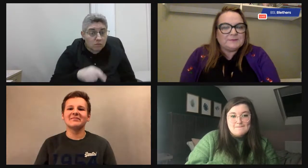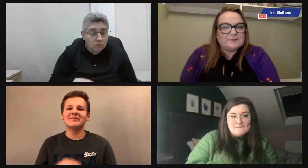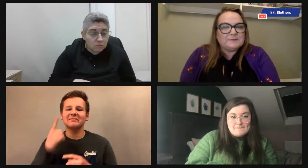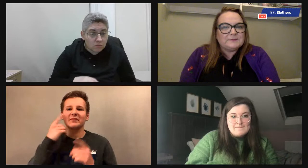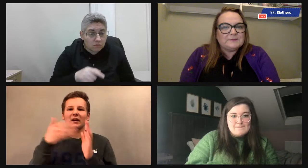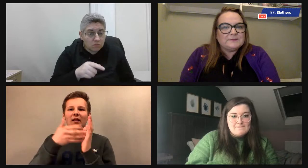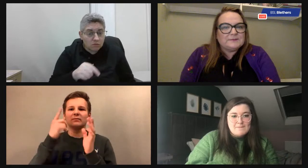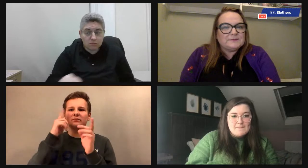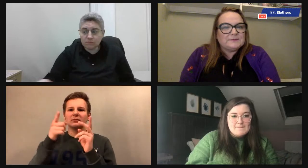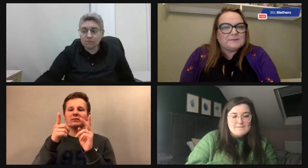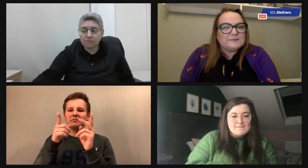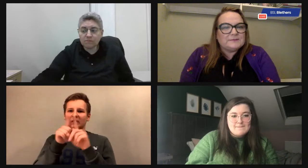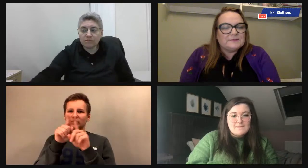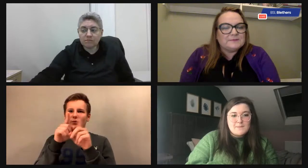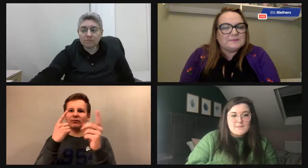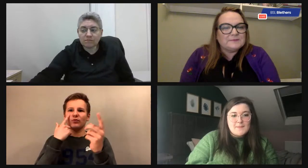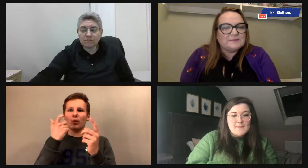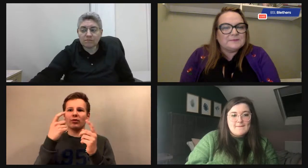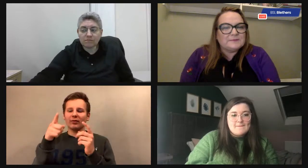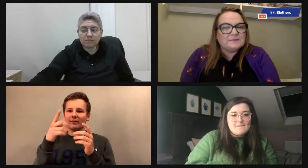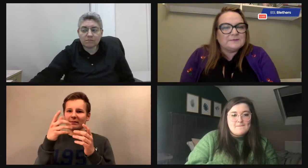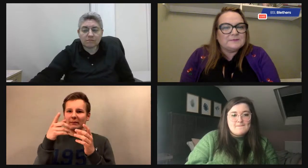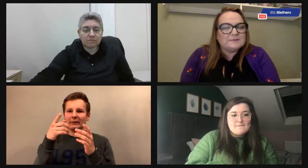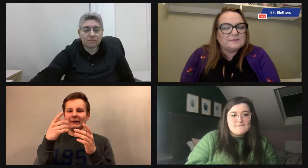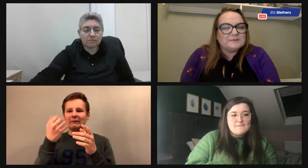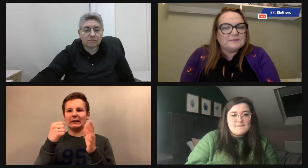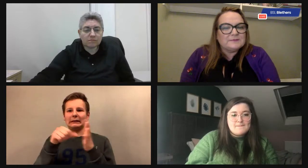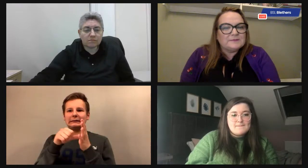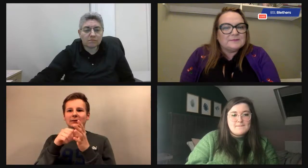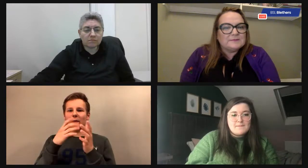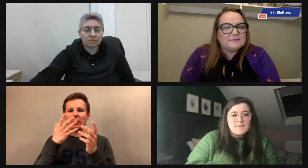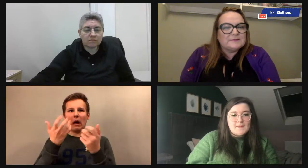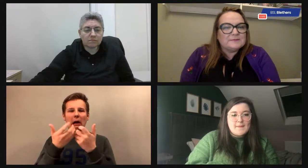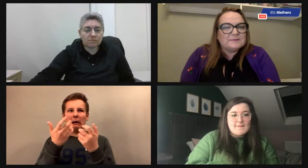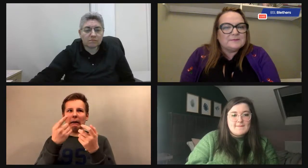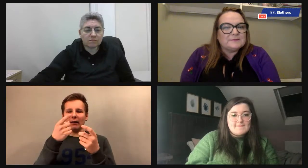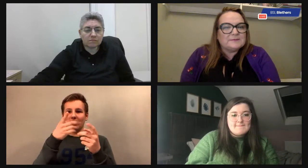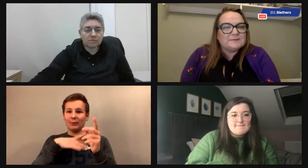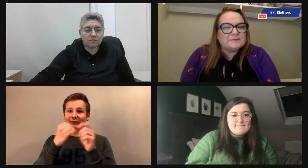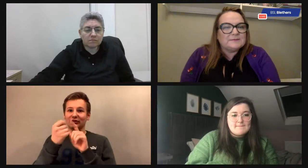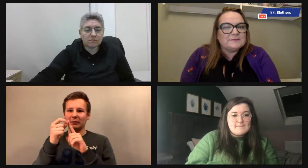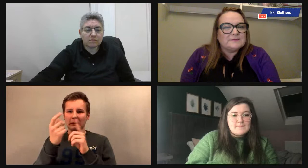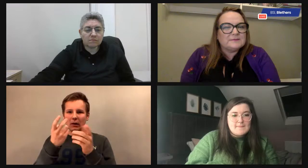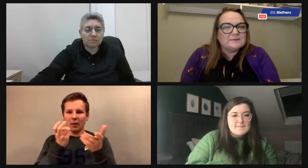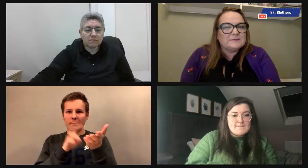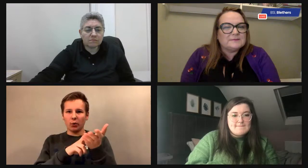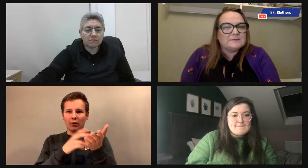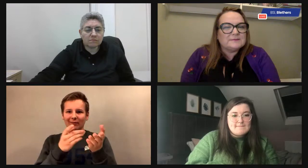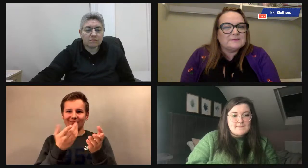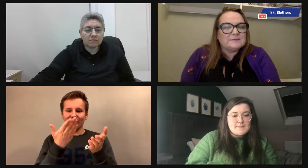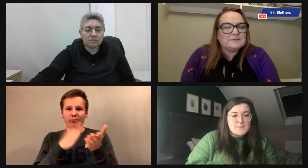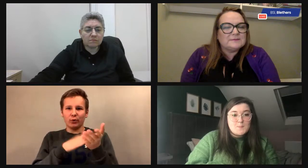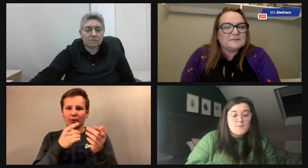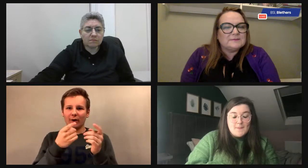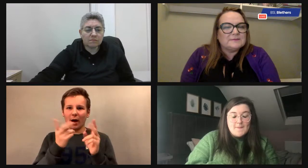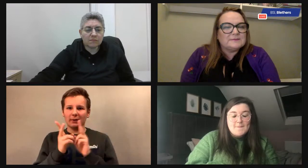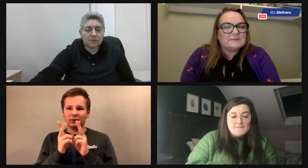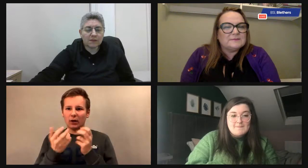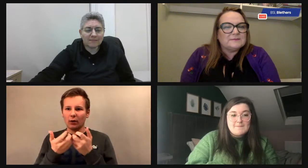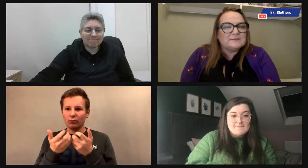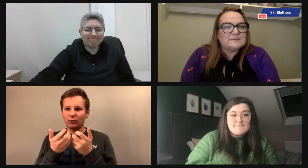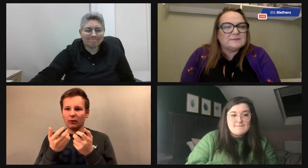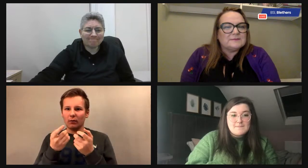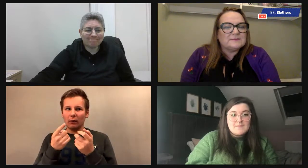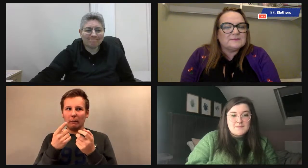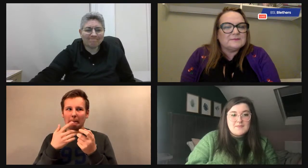different. Kristers, go ahead. Yeah, I was going to. Well, also I think it's difficult for young people when